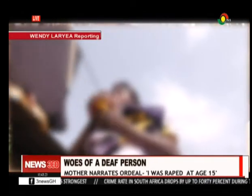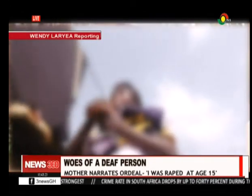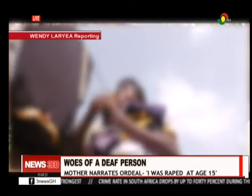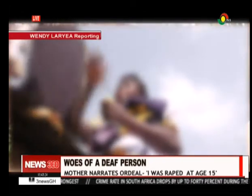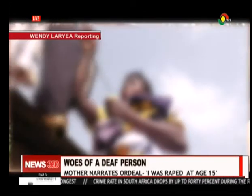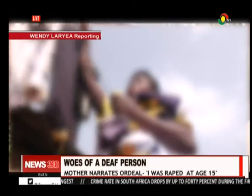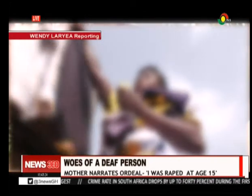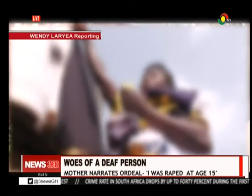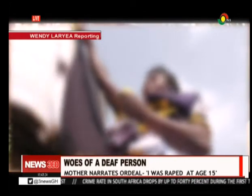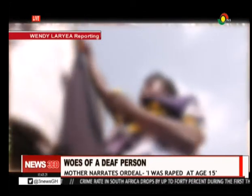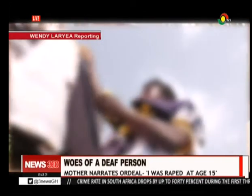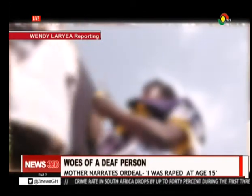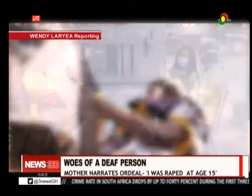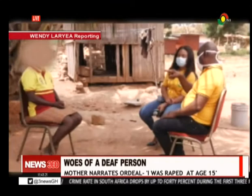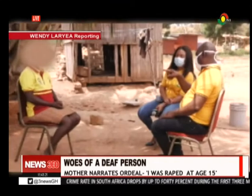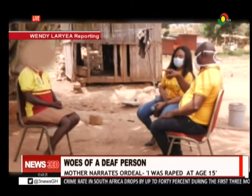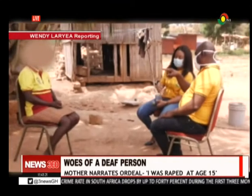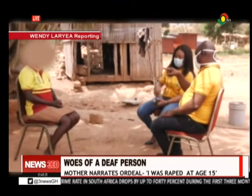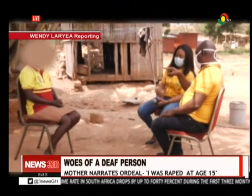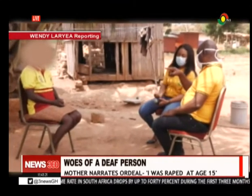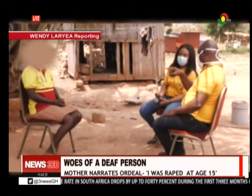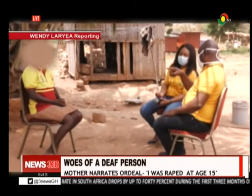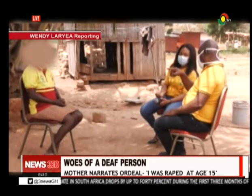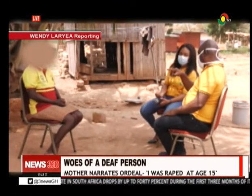to work and feed themselves